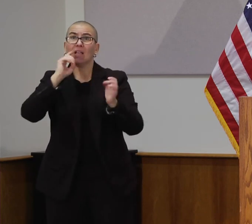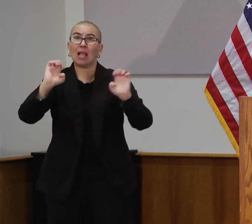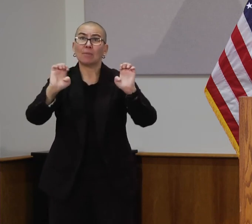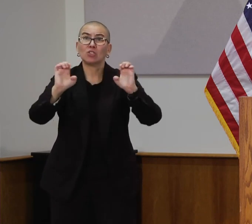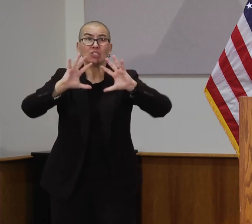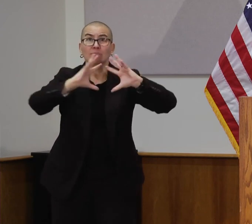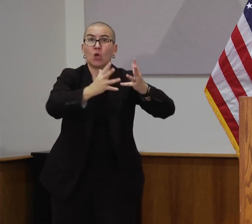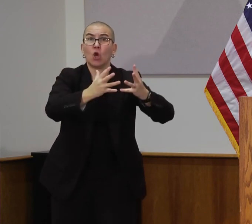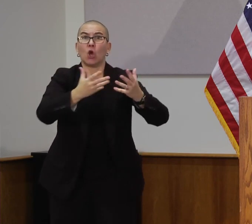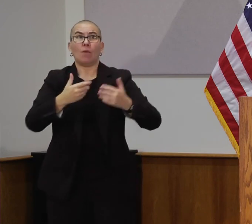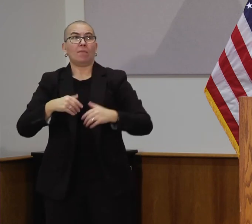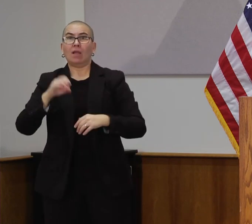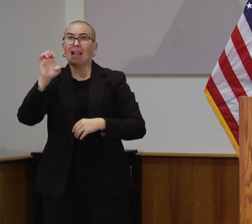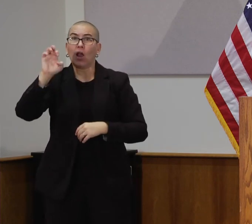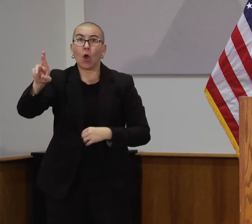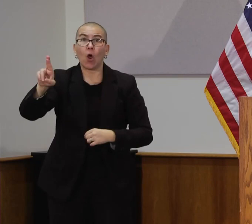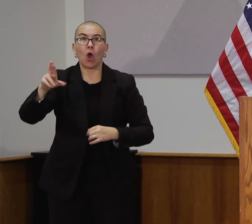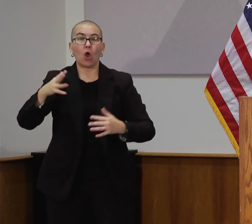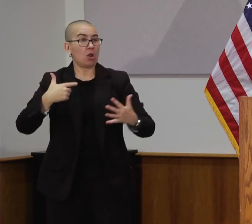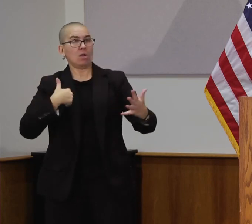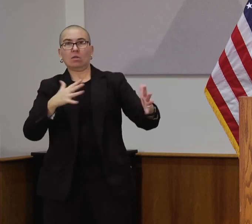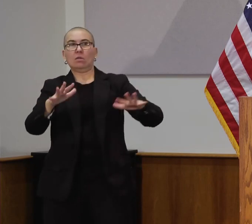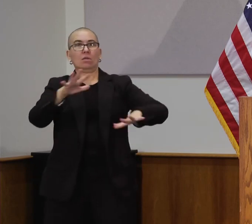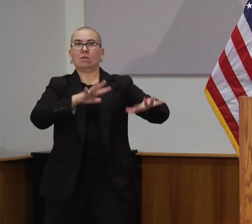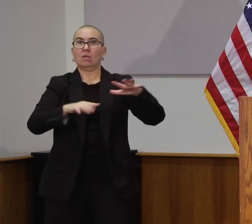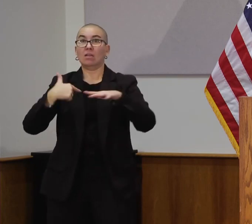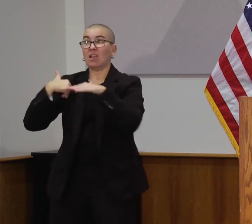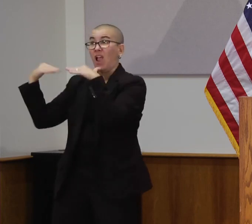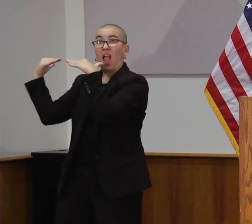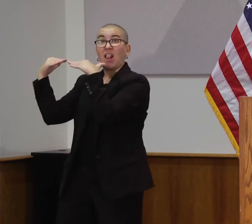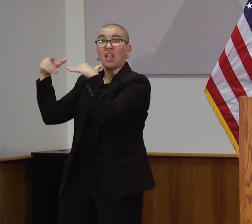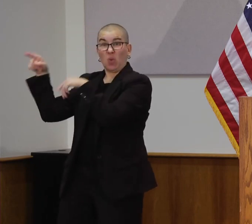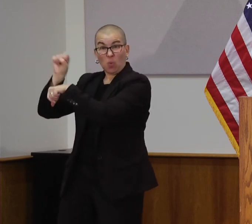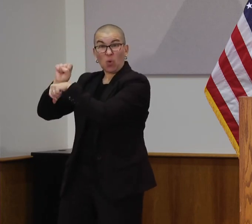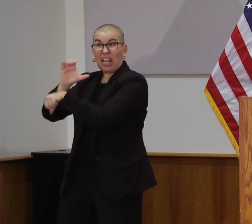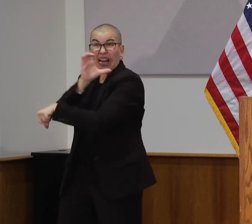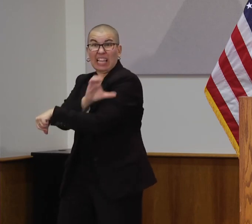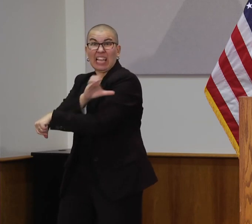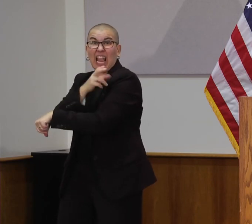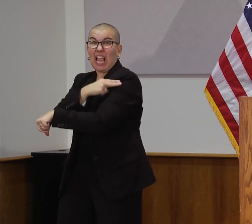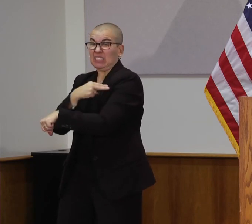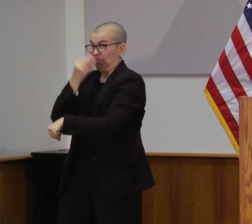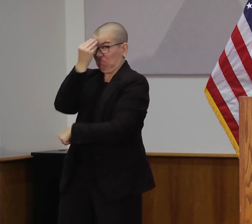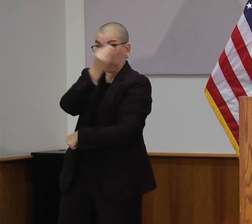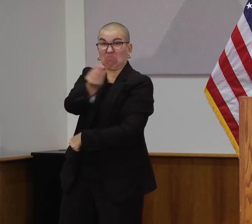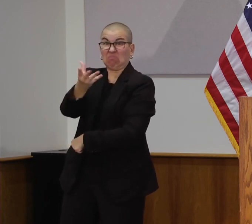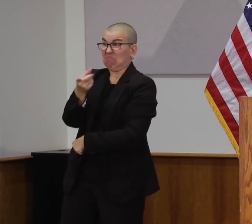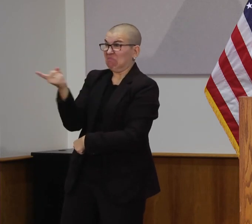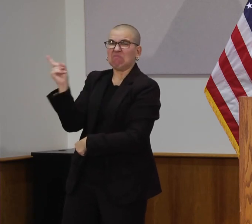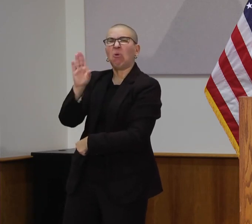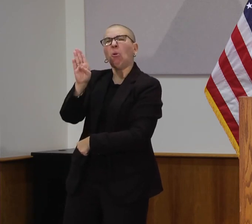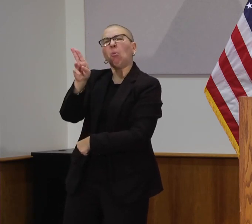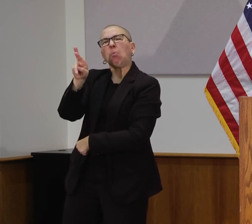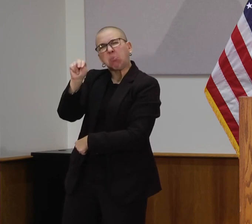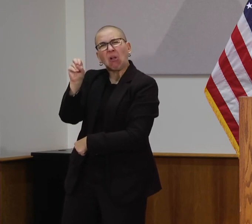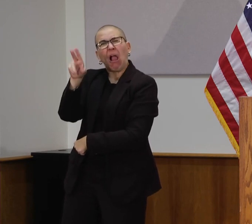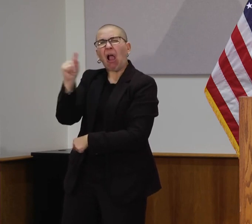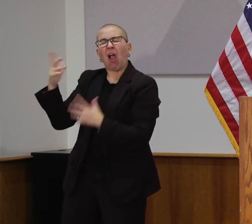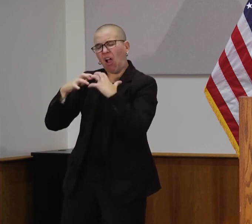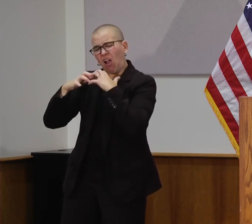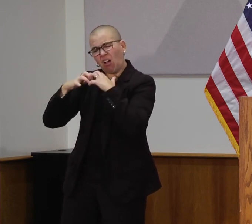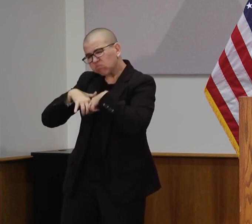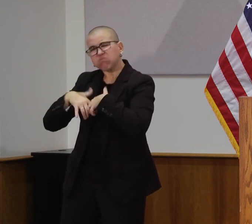My colleagues working in hospitals and clinics are feeling burnt out and feel alone.